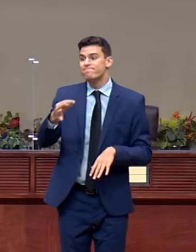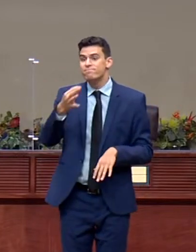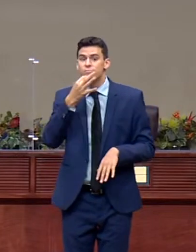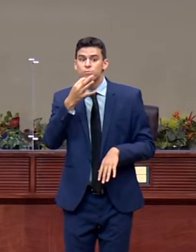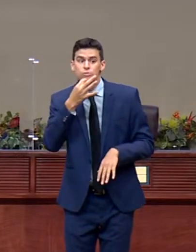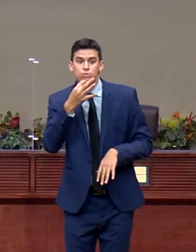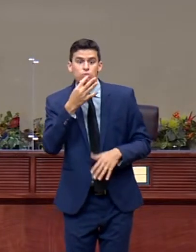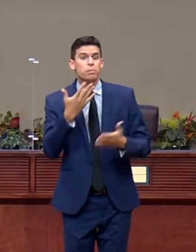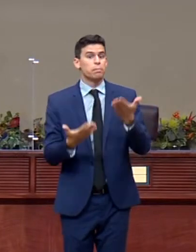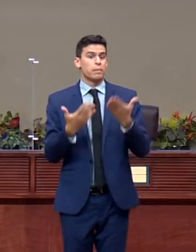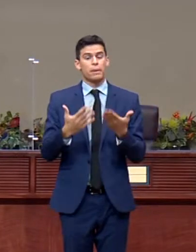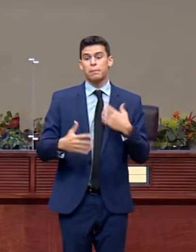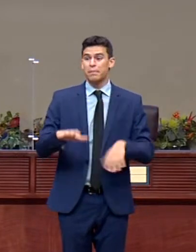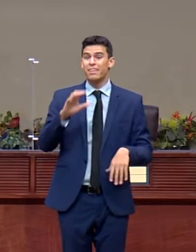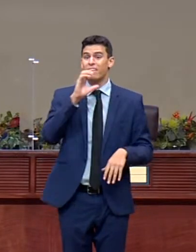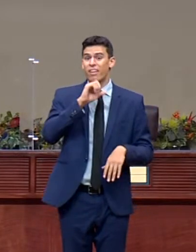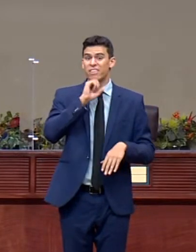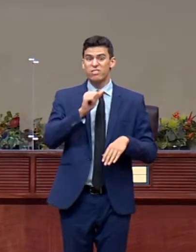have access to the vaccine.